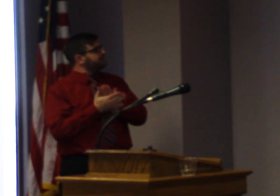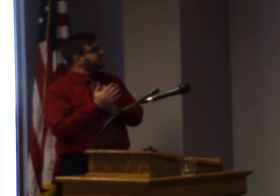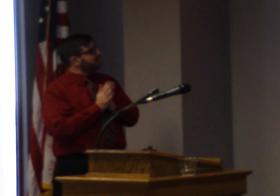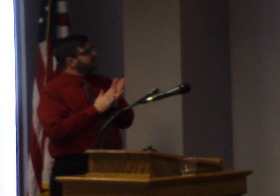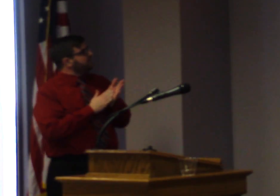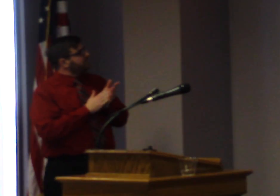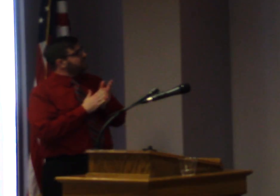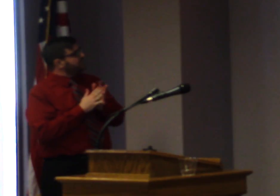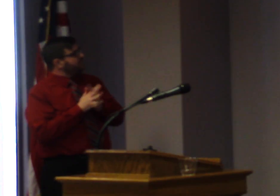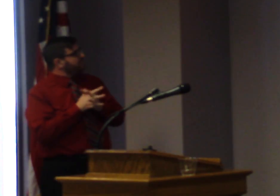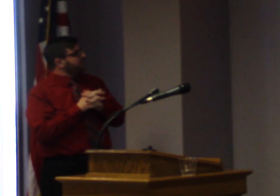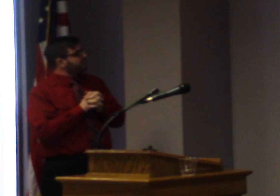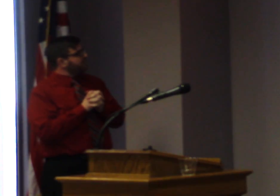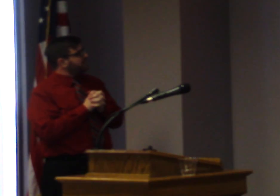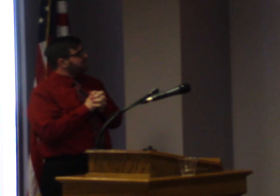one.